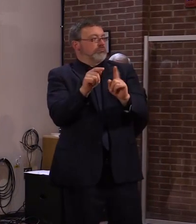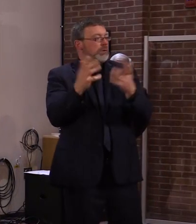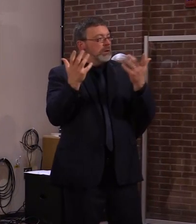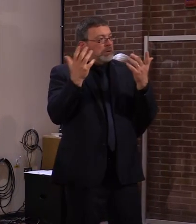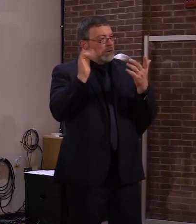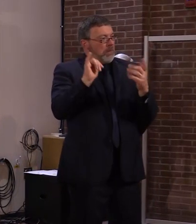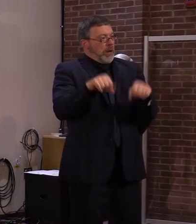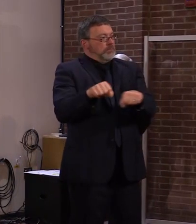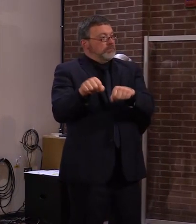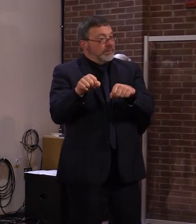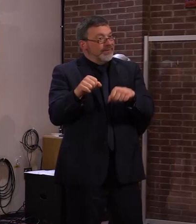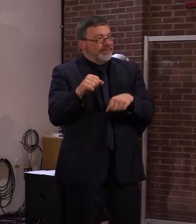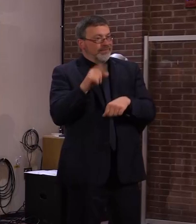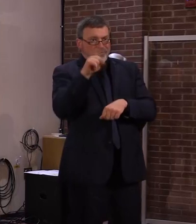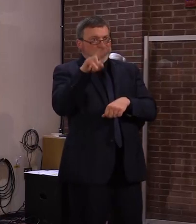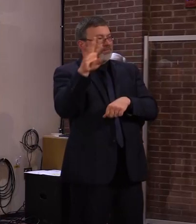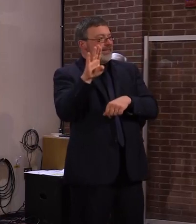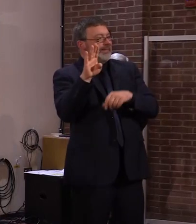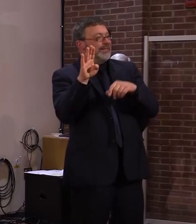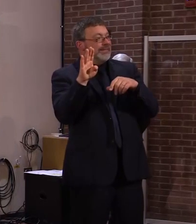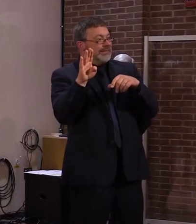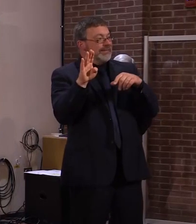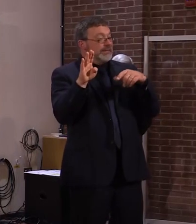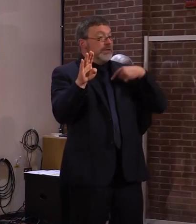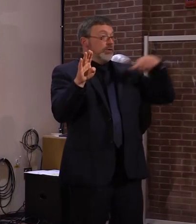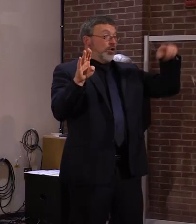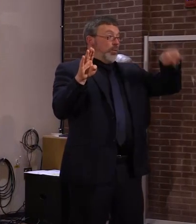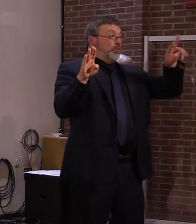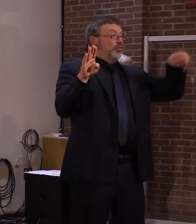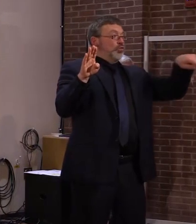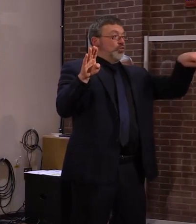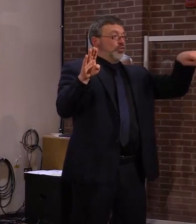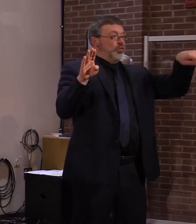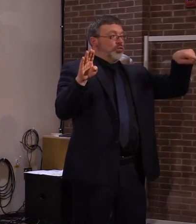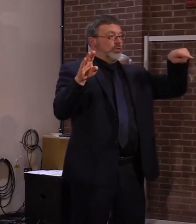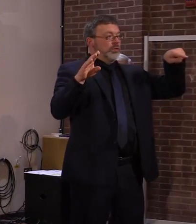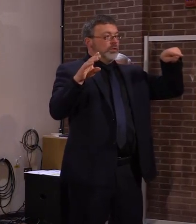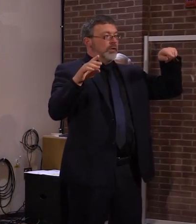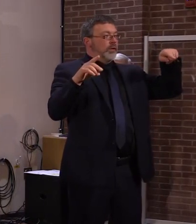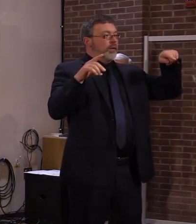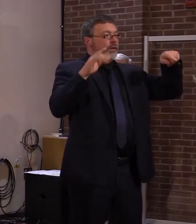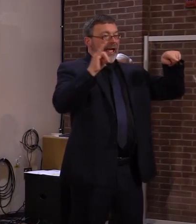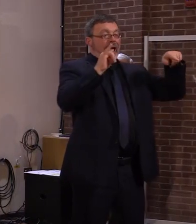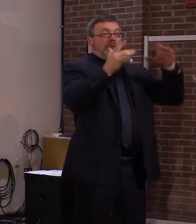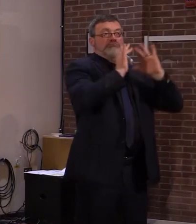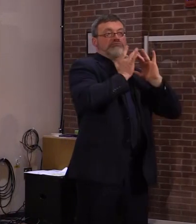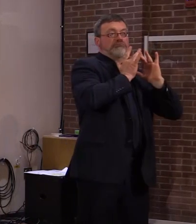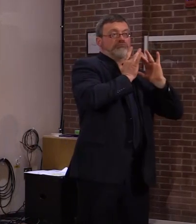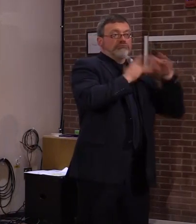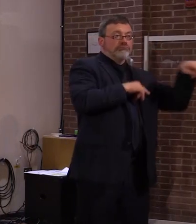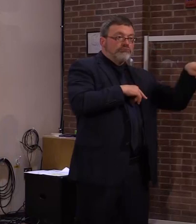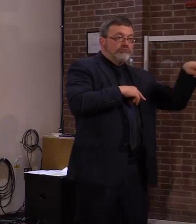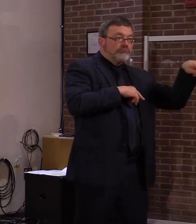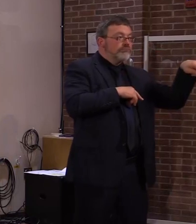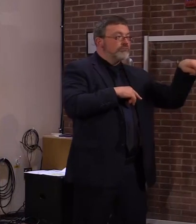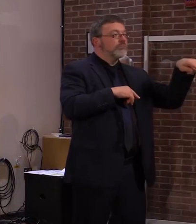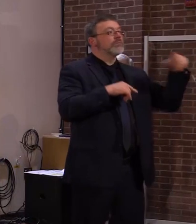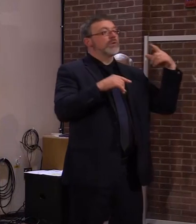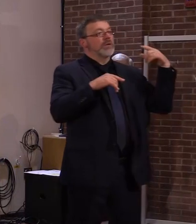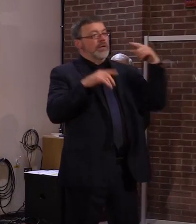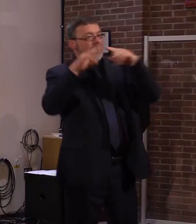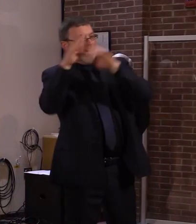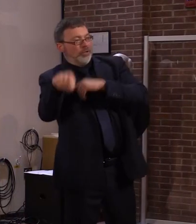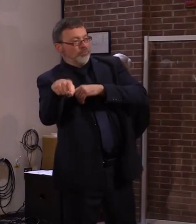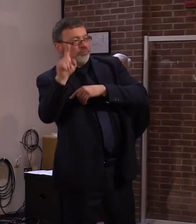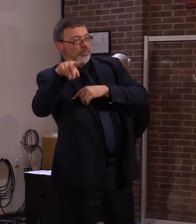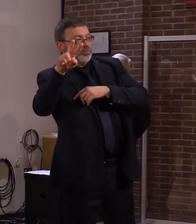available in this infrastructure bill for broadband, for instance. I had proposed that we spend $250 million for broadband out